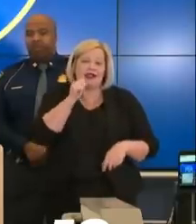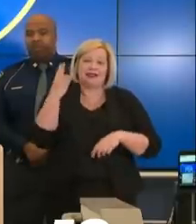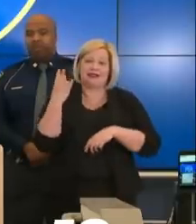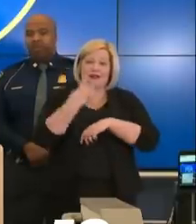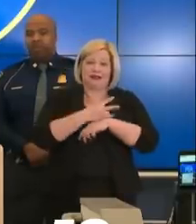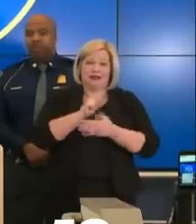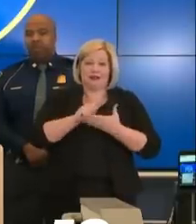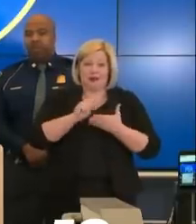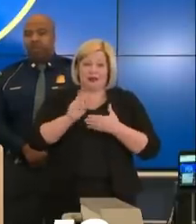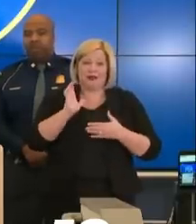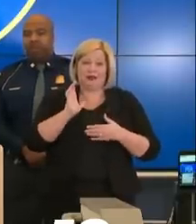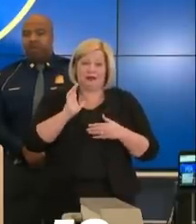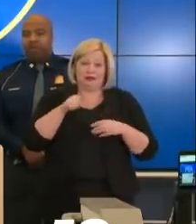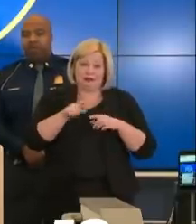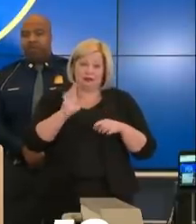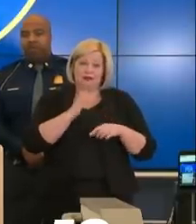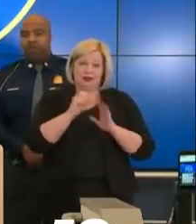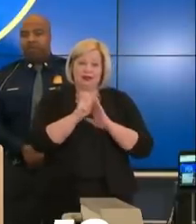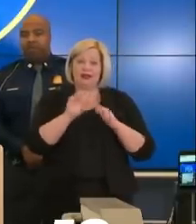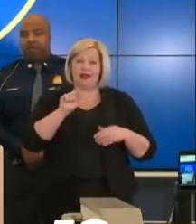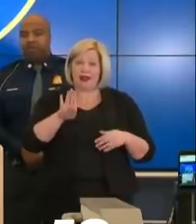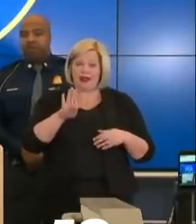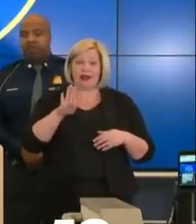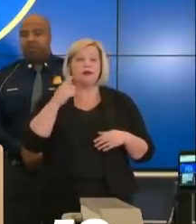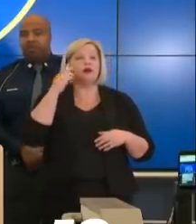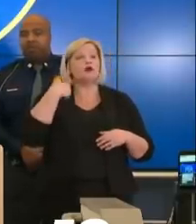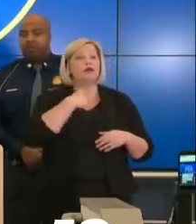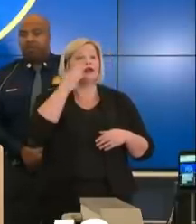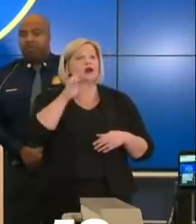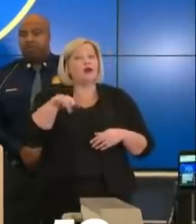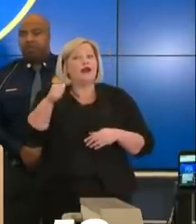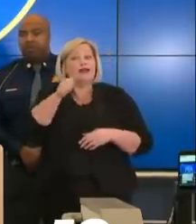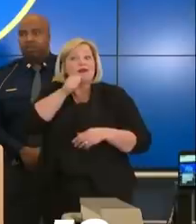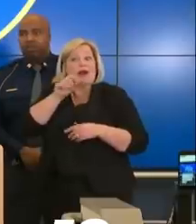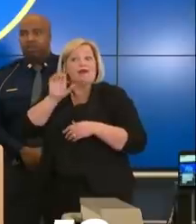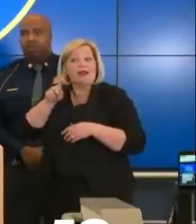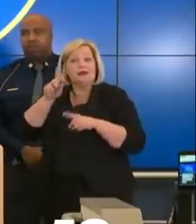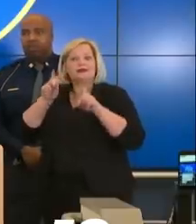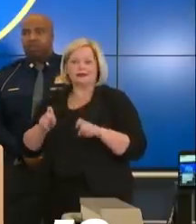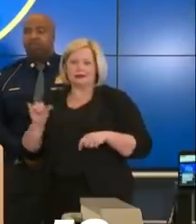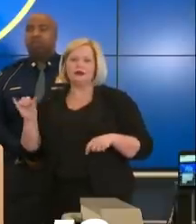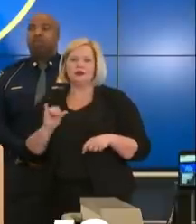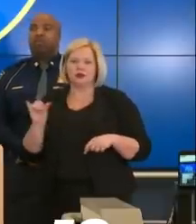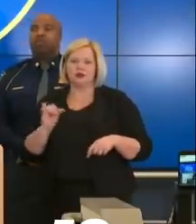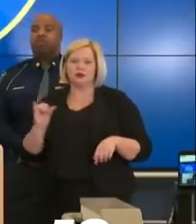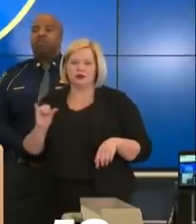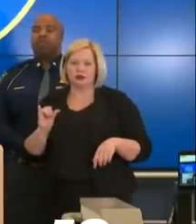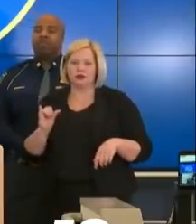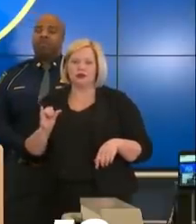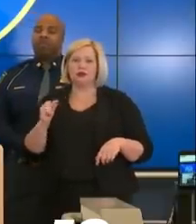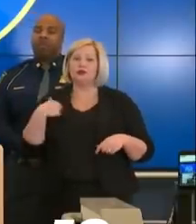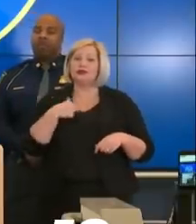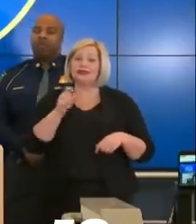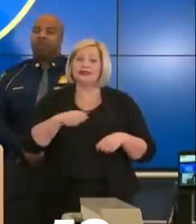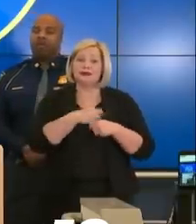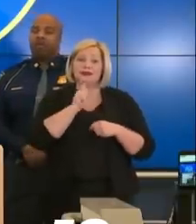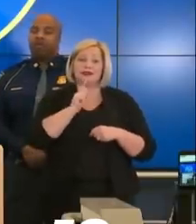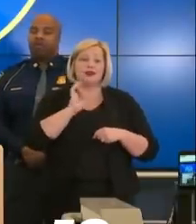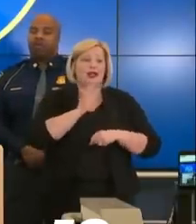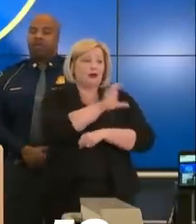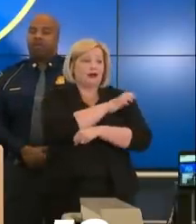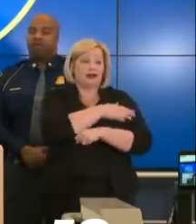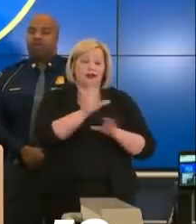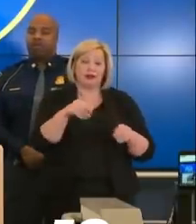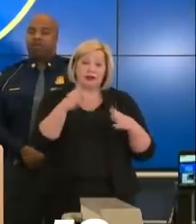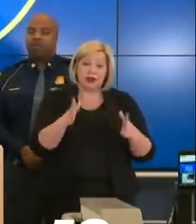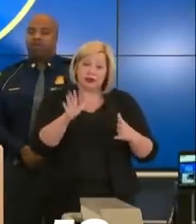state lab, and we know that other private labs are testing as well. We want our clinical